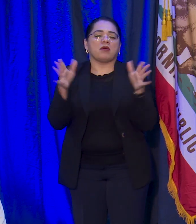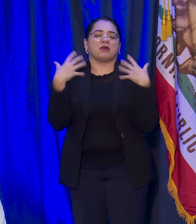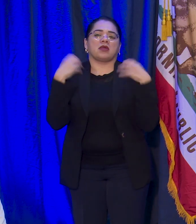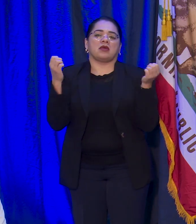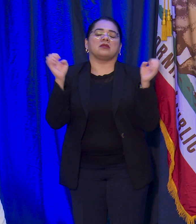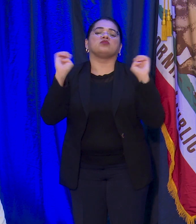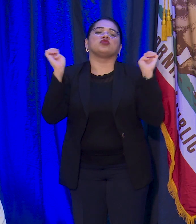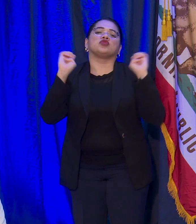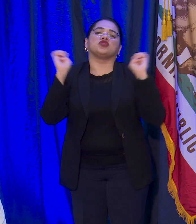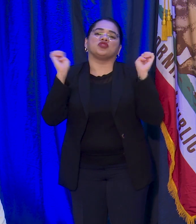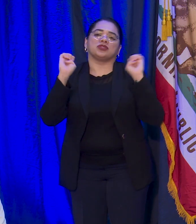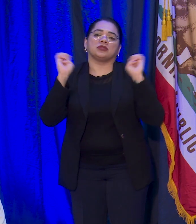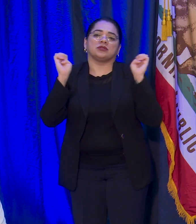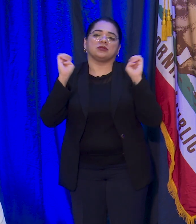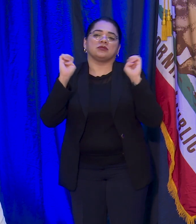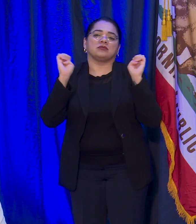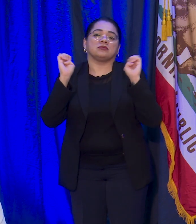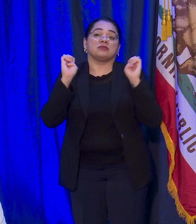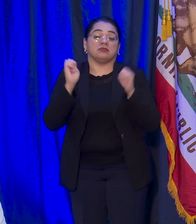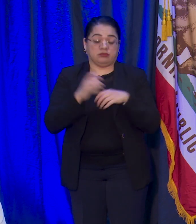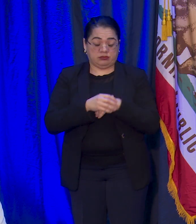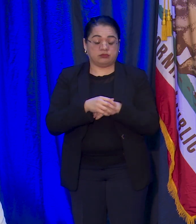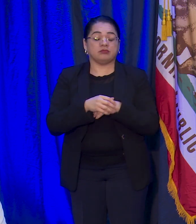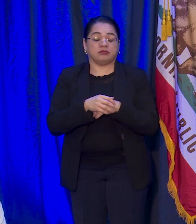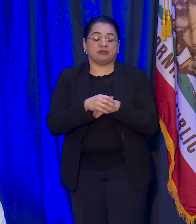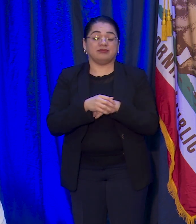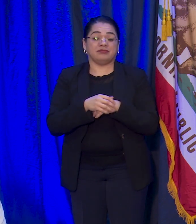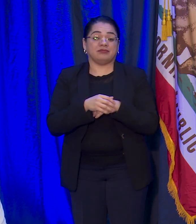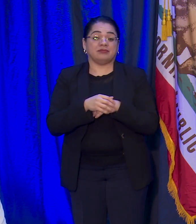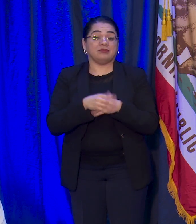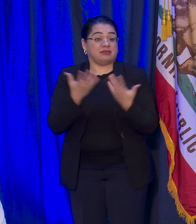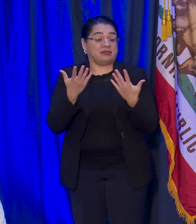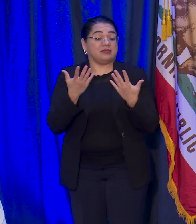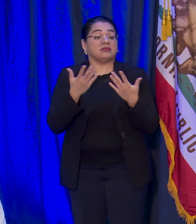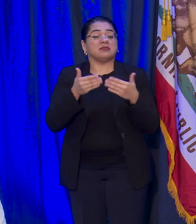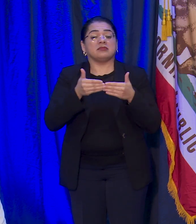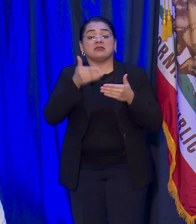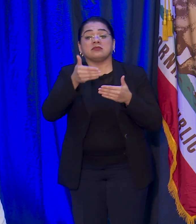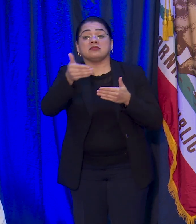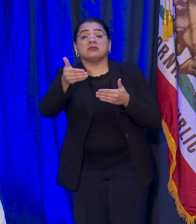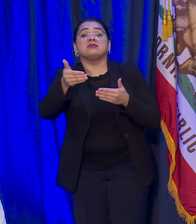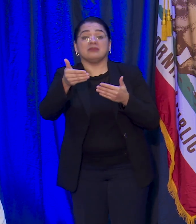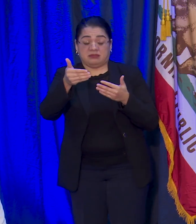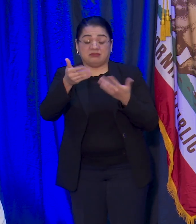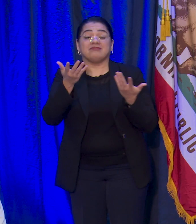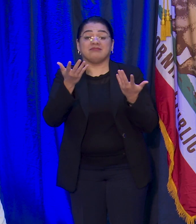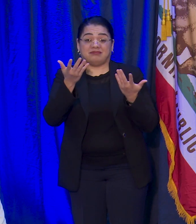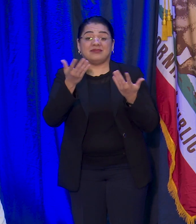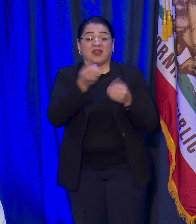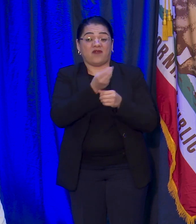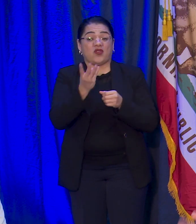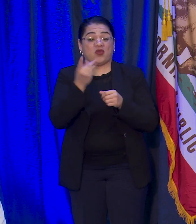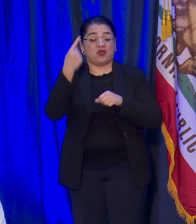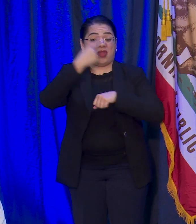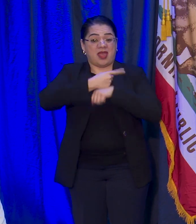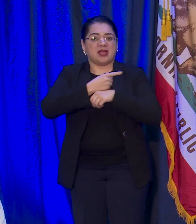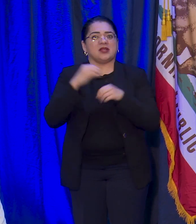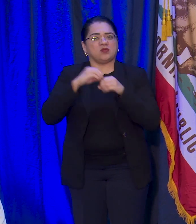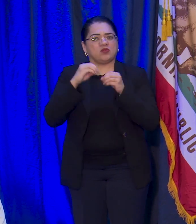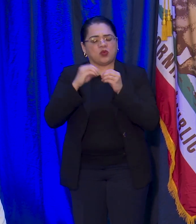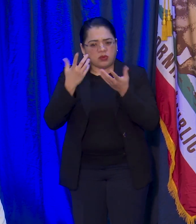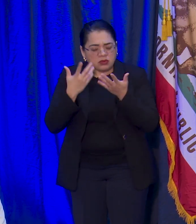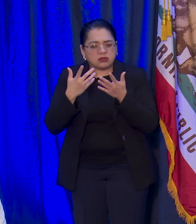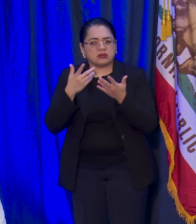our first death. As we all know, we have more cases every few days, and I know Dr. Davis